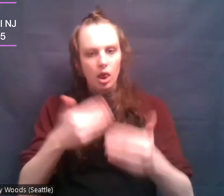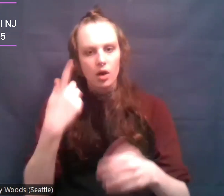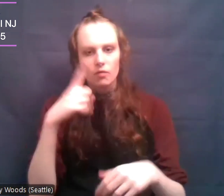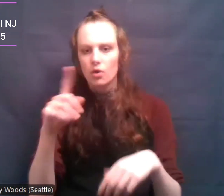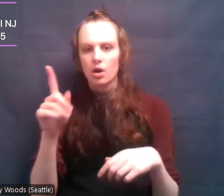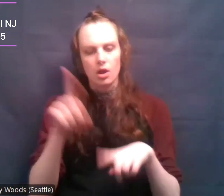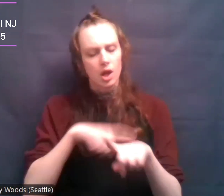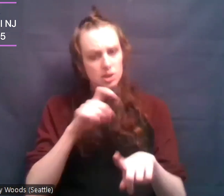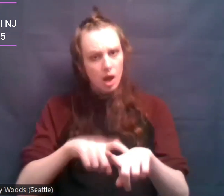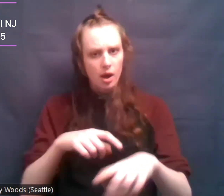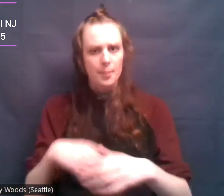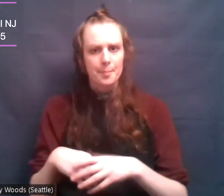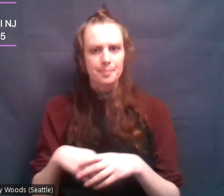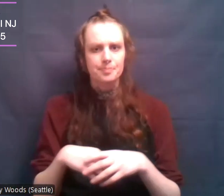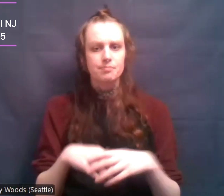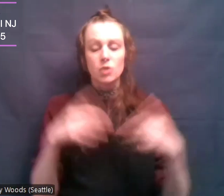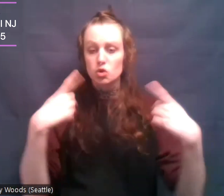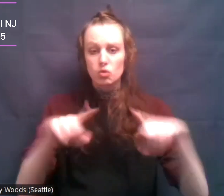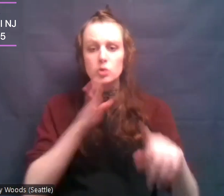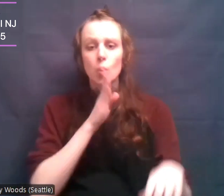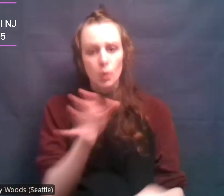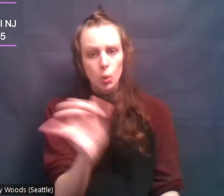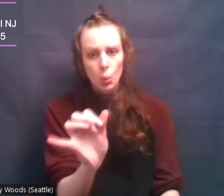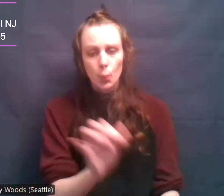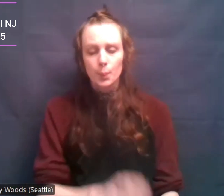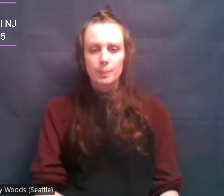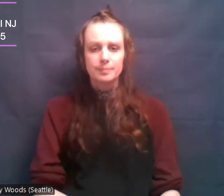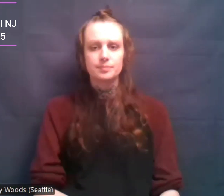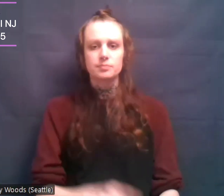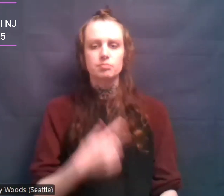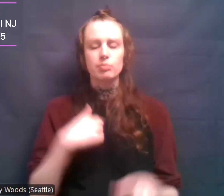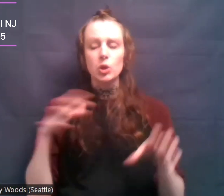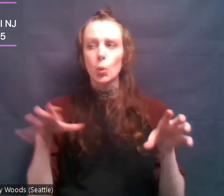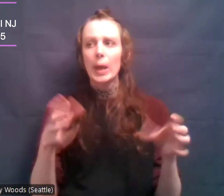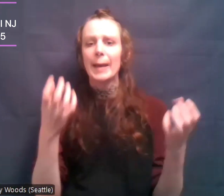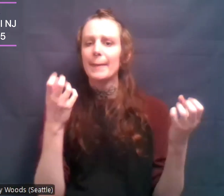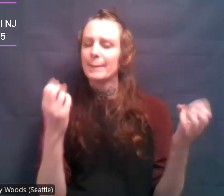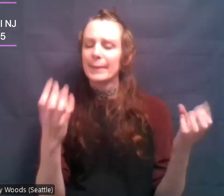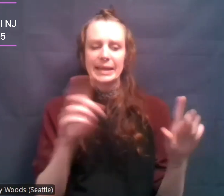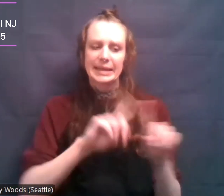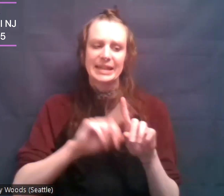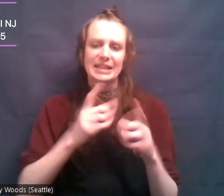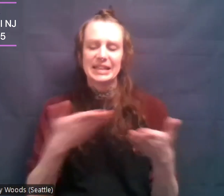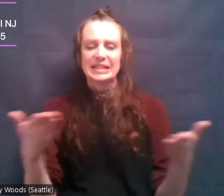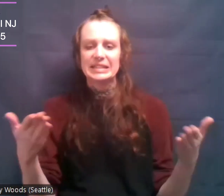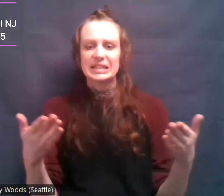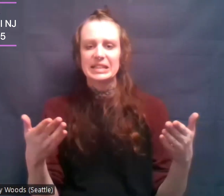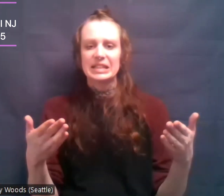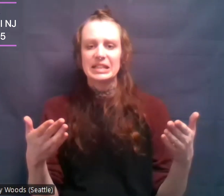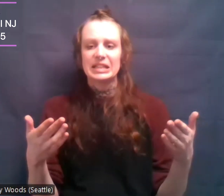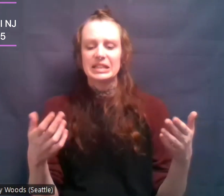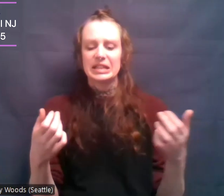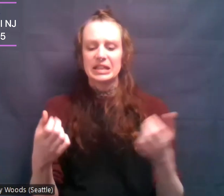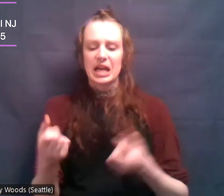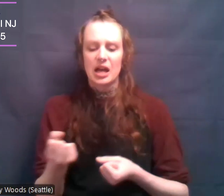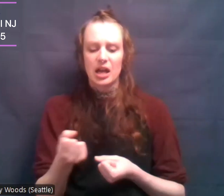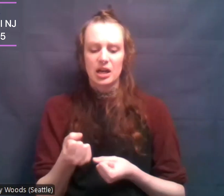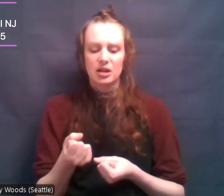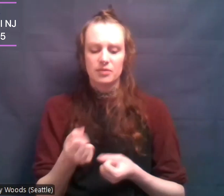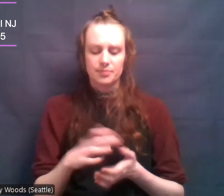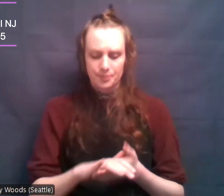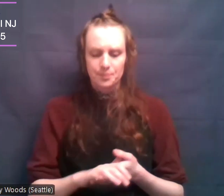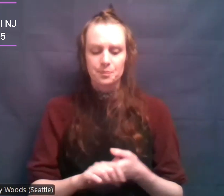would, I would do all kinds of stuff that was like, led me to other fellowships later,